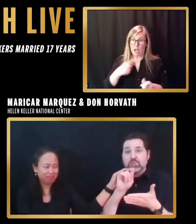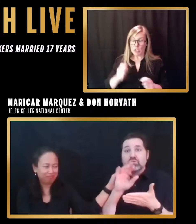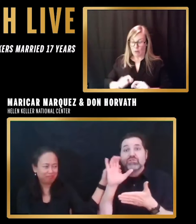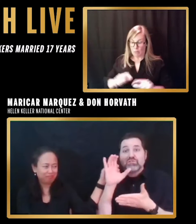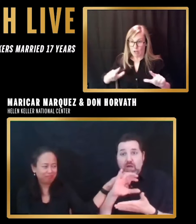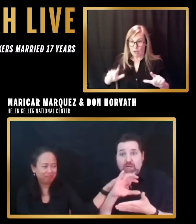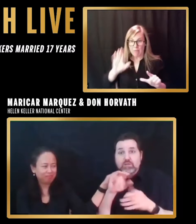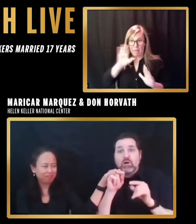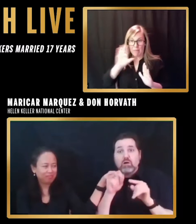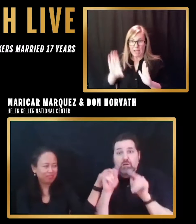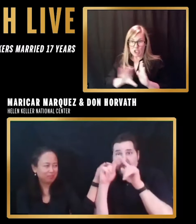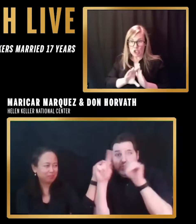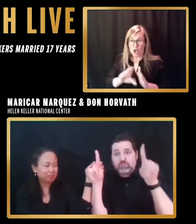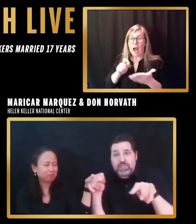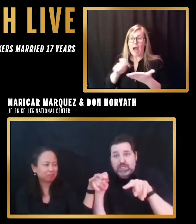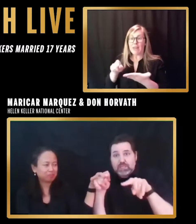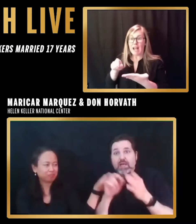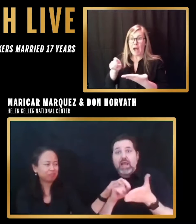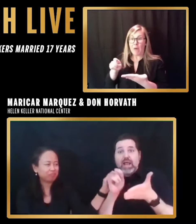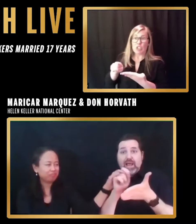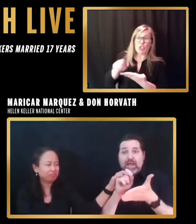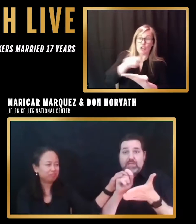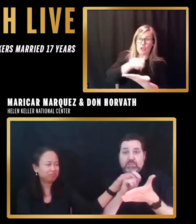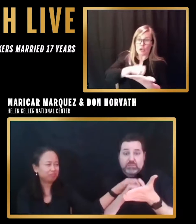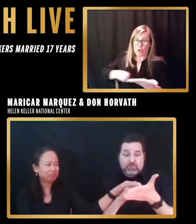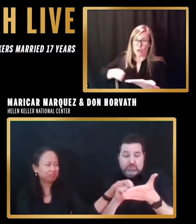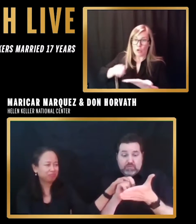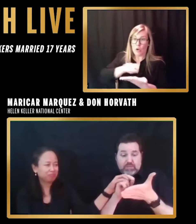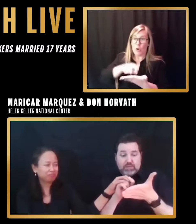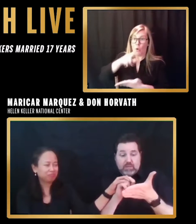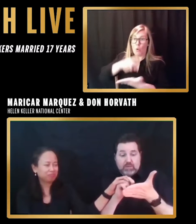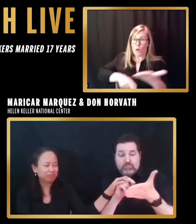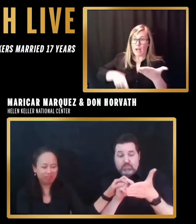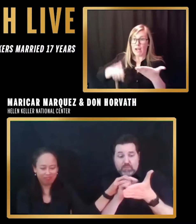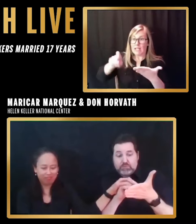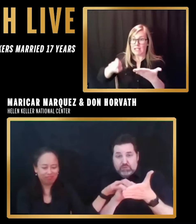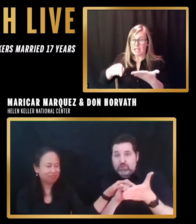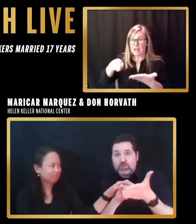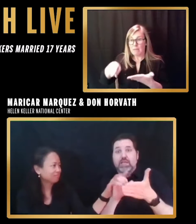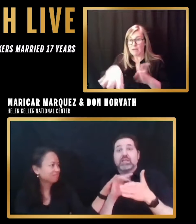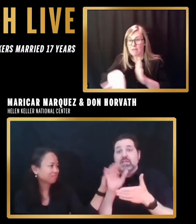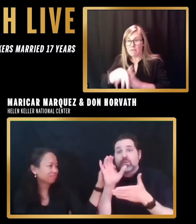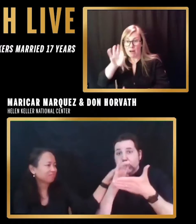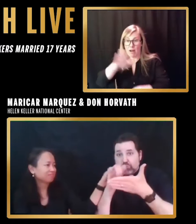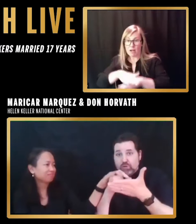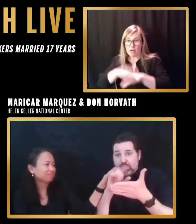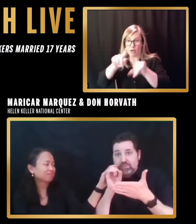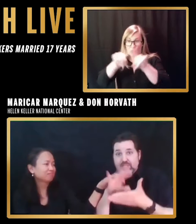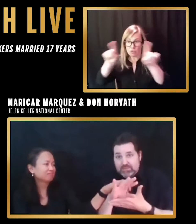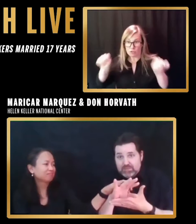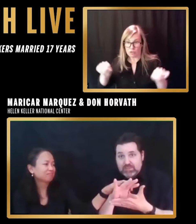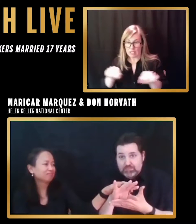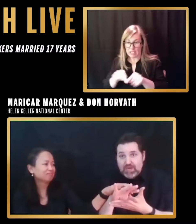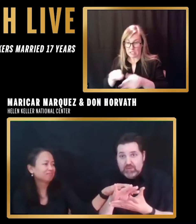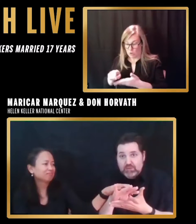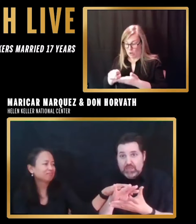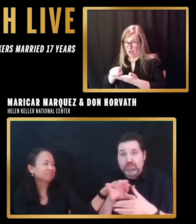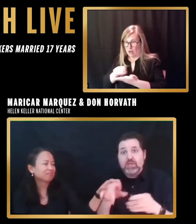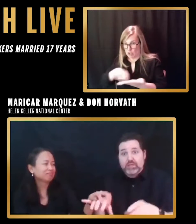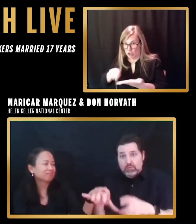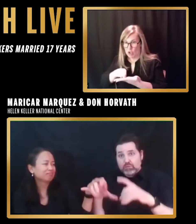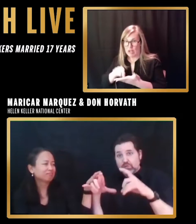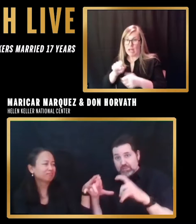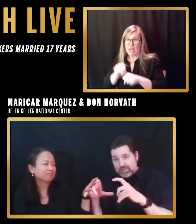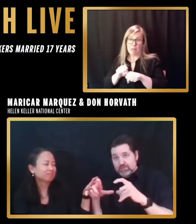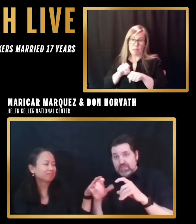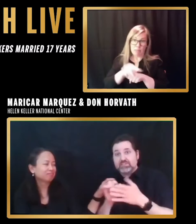them to find on the screen. And I would circle it, and then they would have to look. I would send the text back to them.